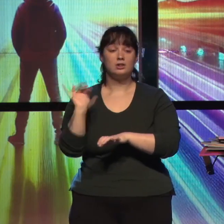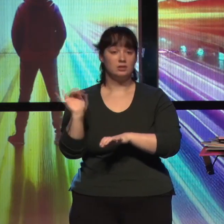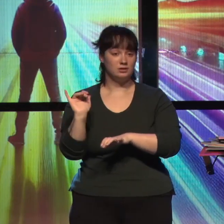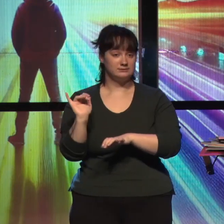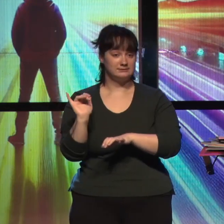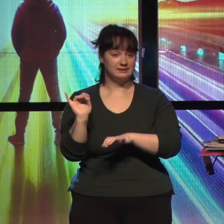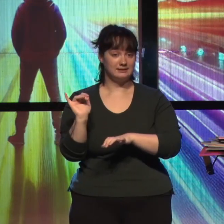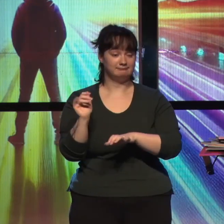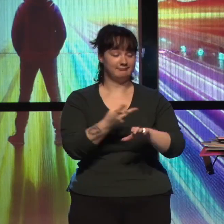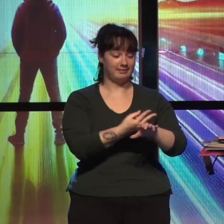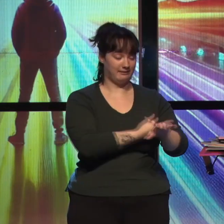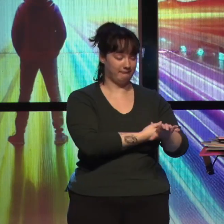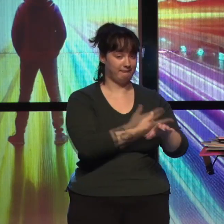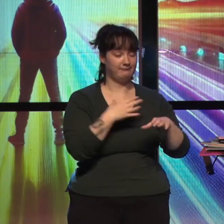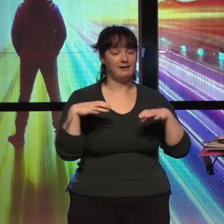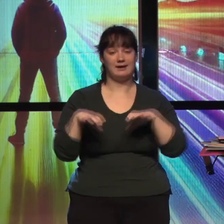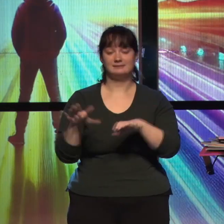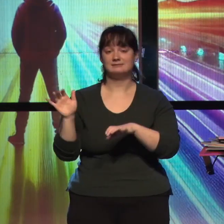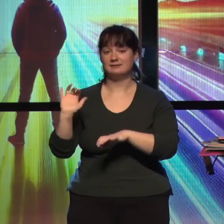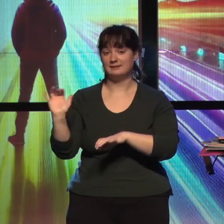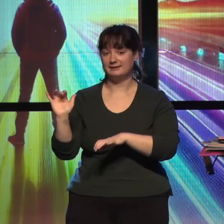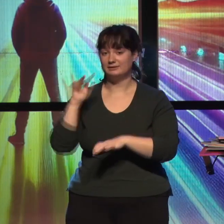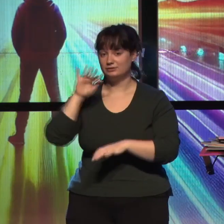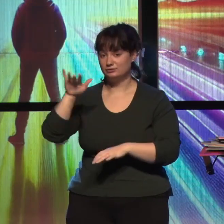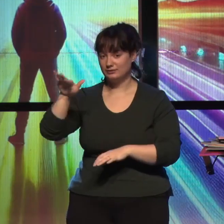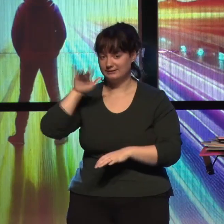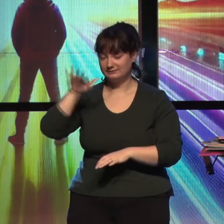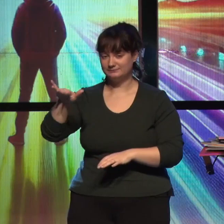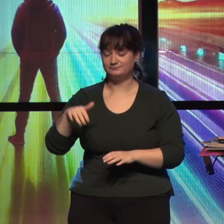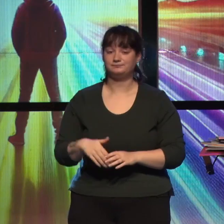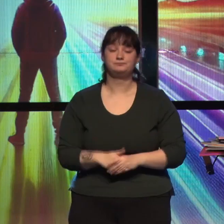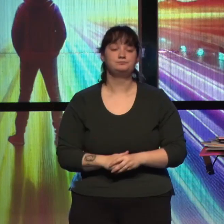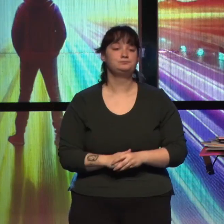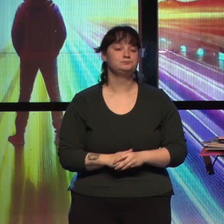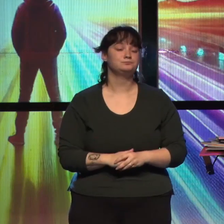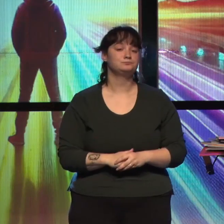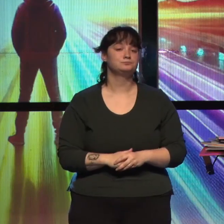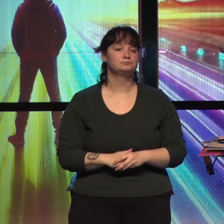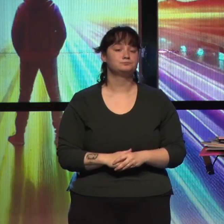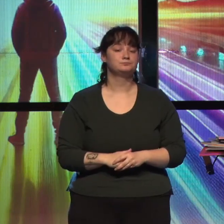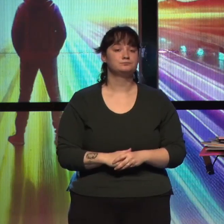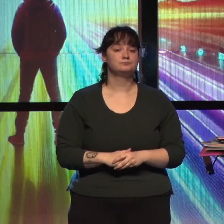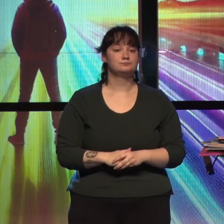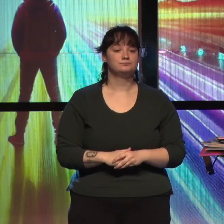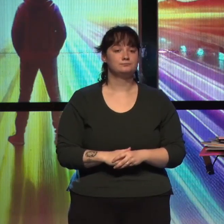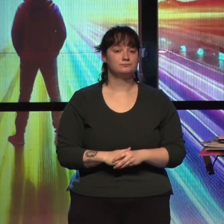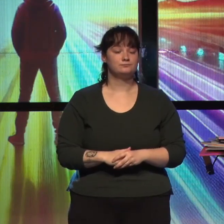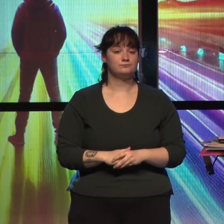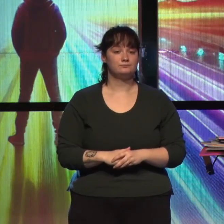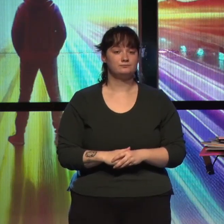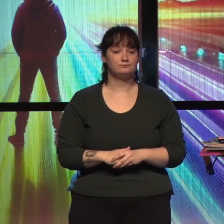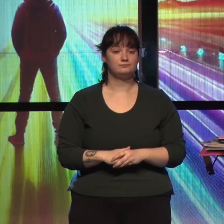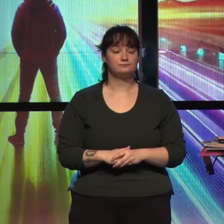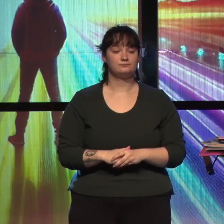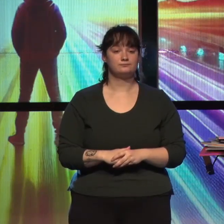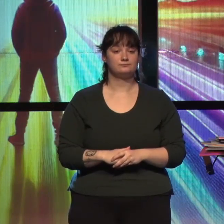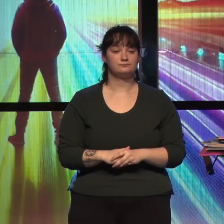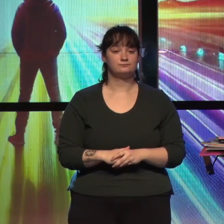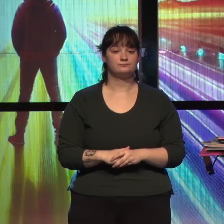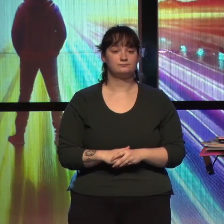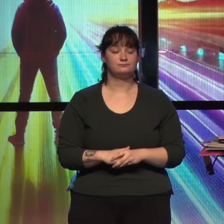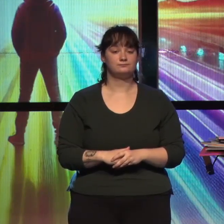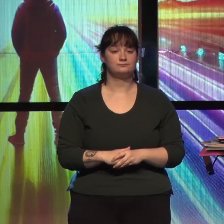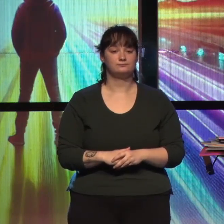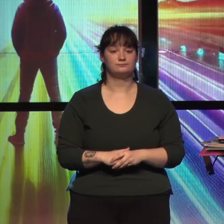So as Rome moves around through its empire, it comes promising things the lamb talks about. Peace